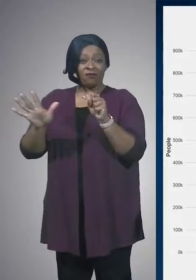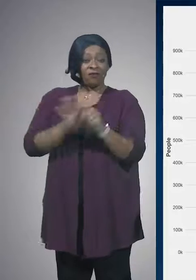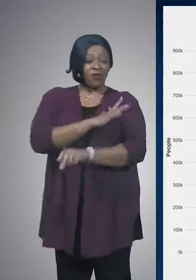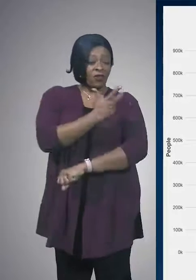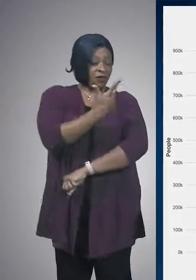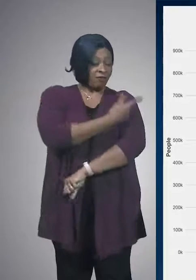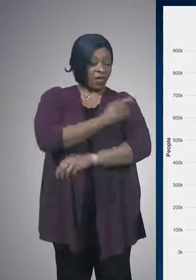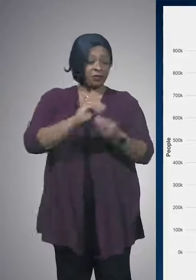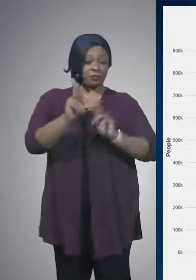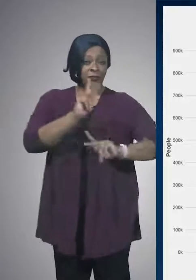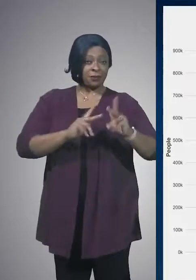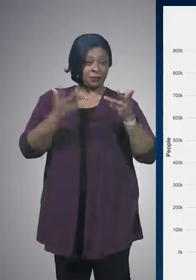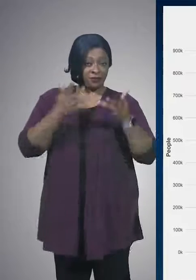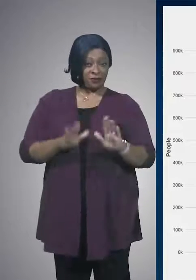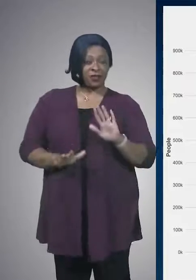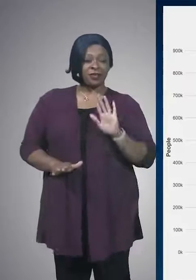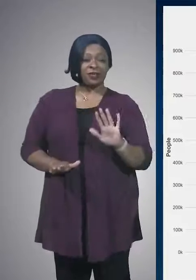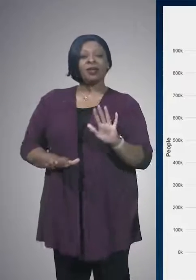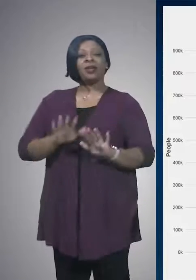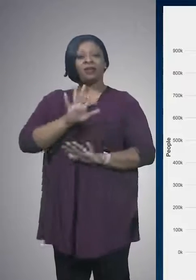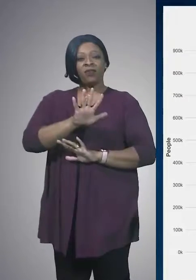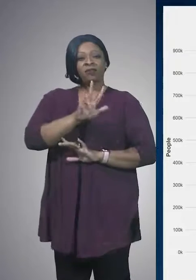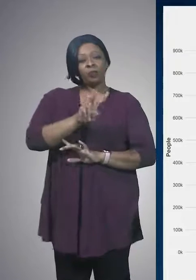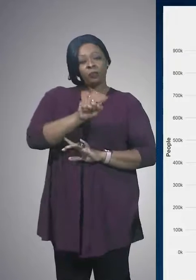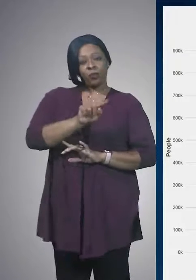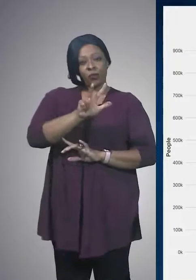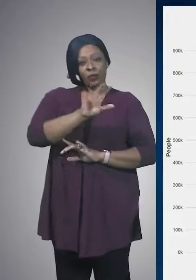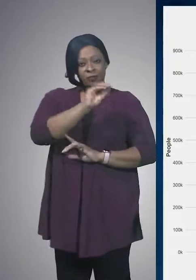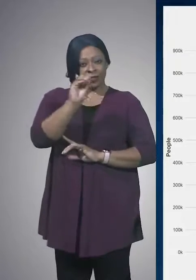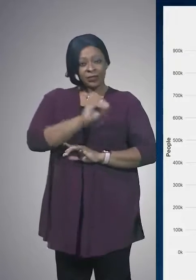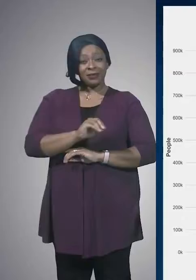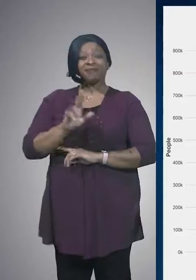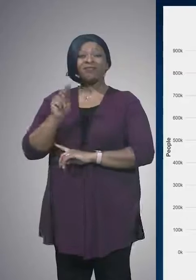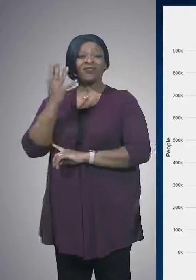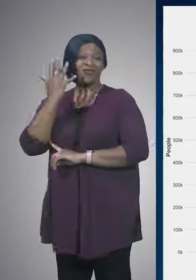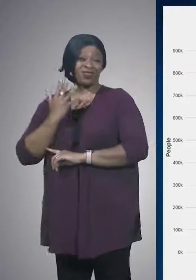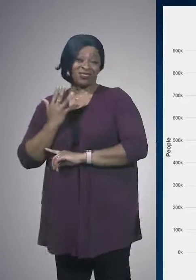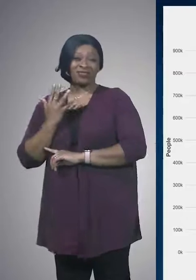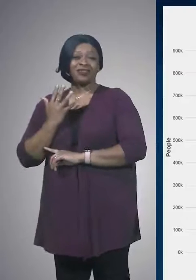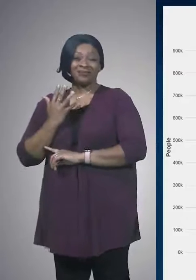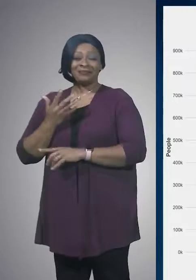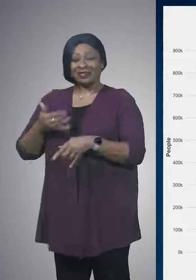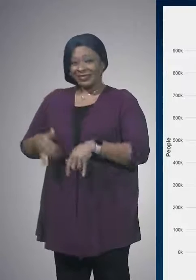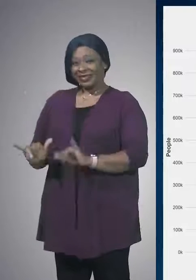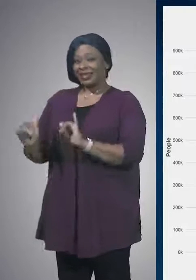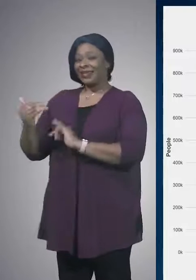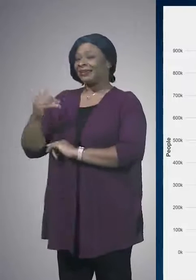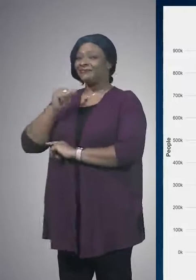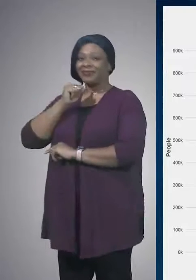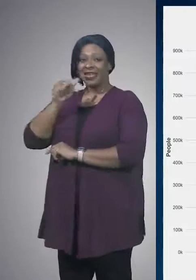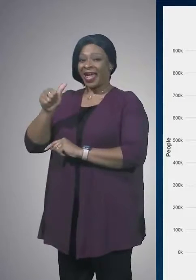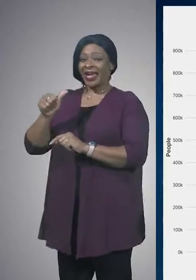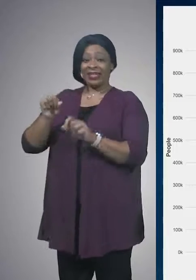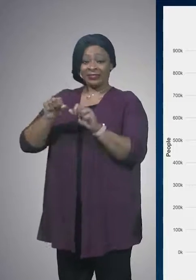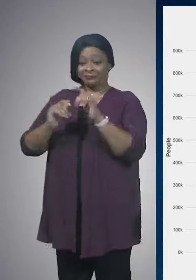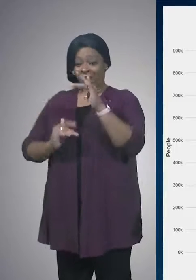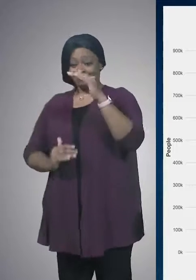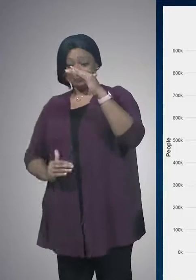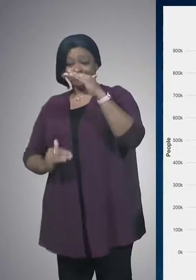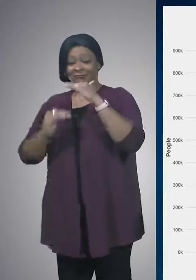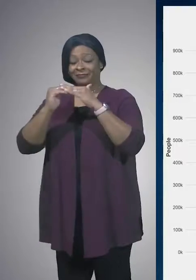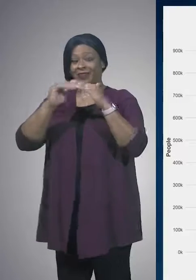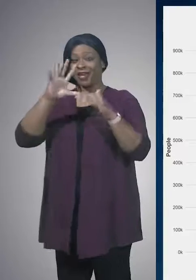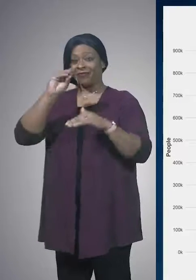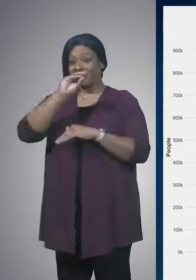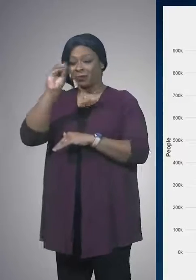vaccinated population, that's at 52.3%. Unfortunately, we still have not broken that 50%